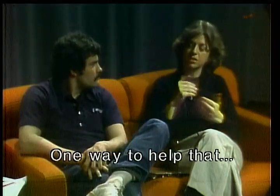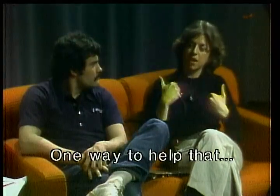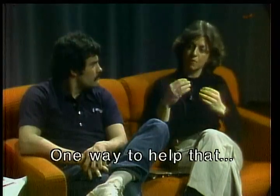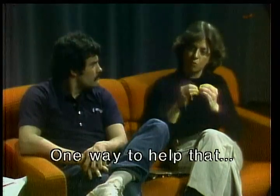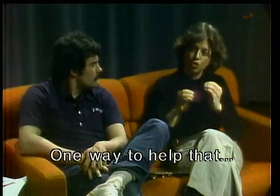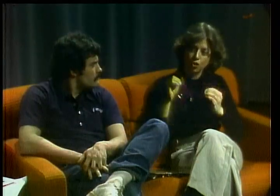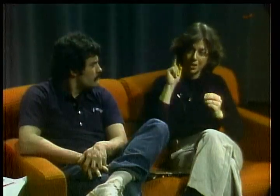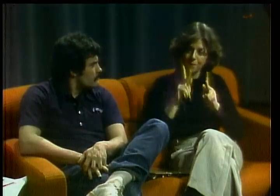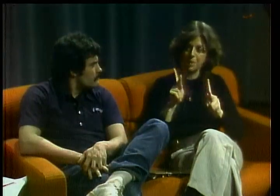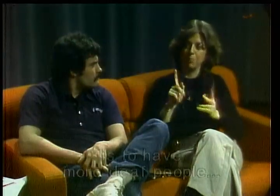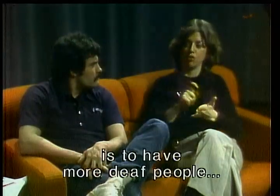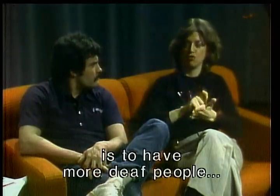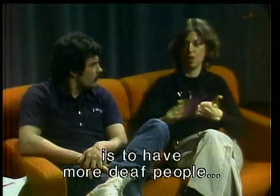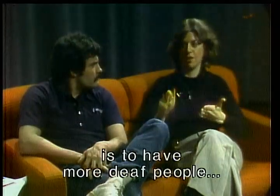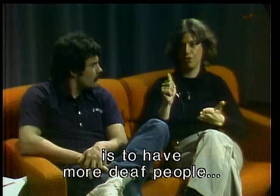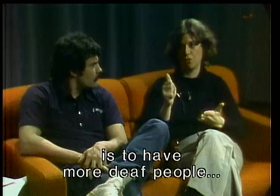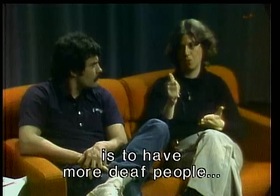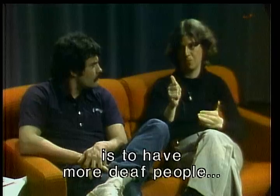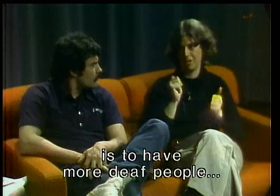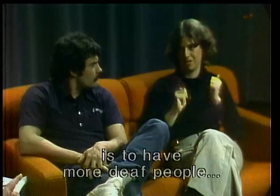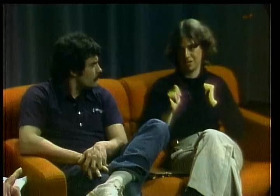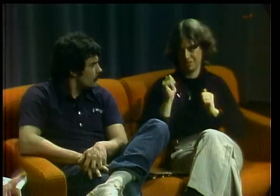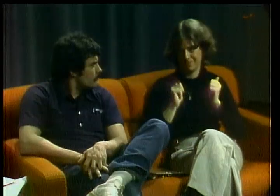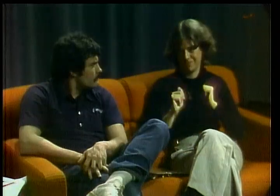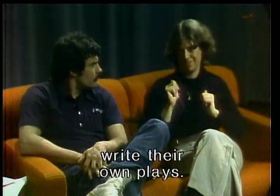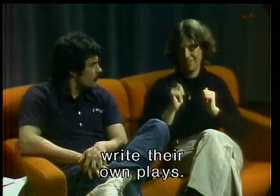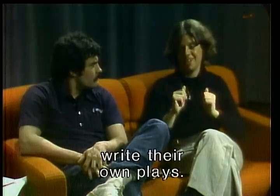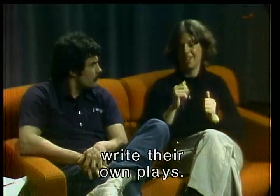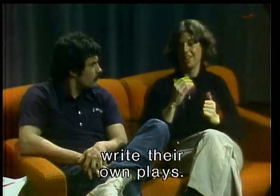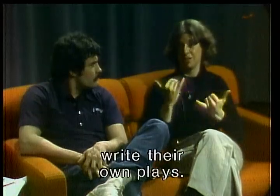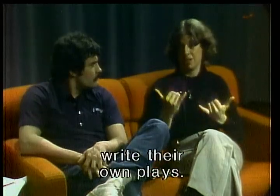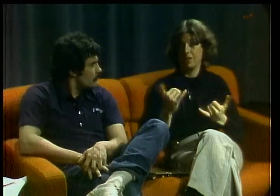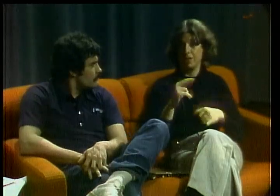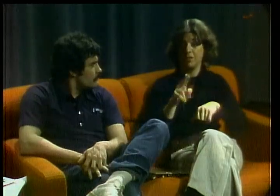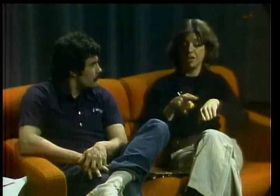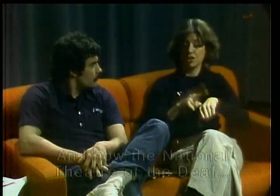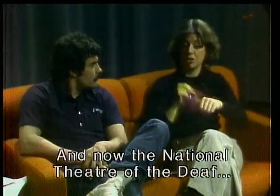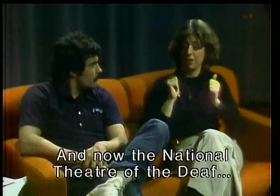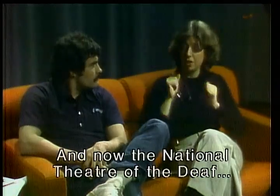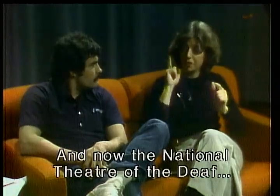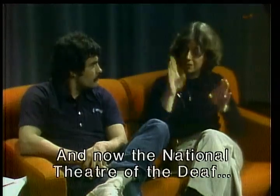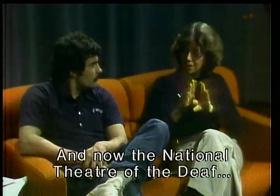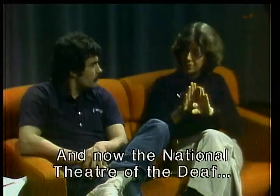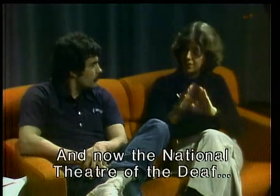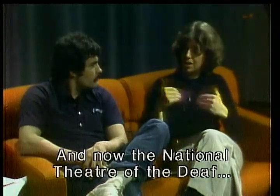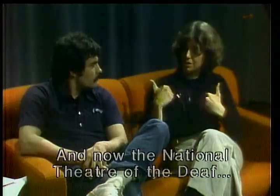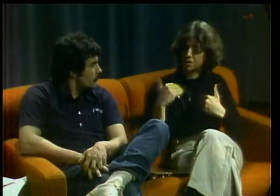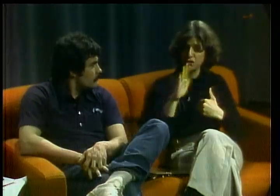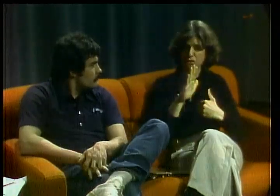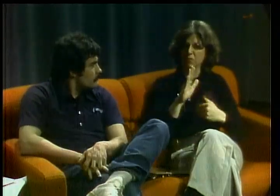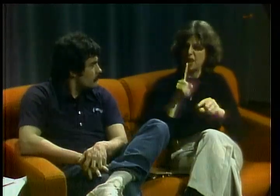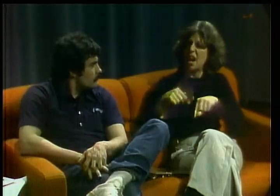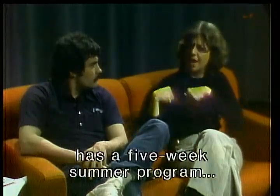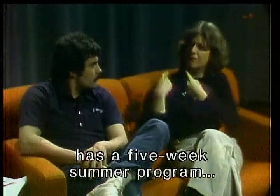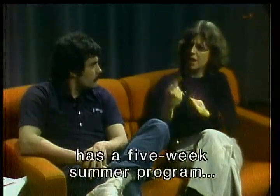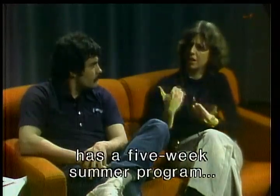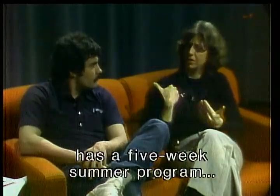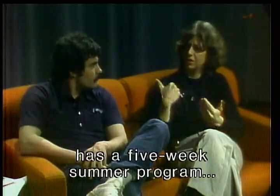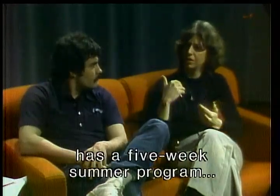have more deaf people write their own plays. And now the National Theater of the Deaf has had